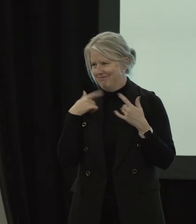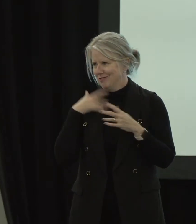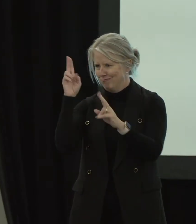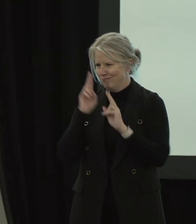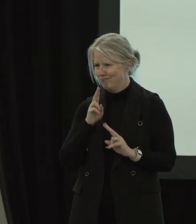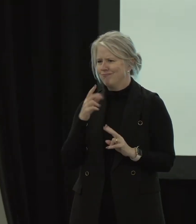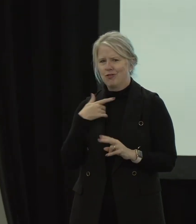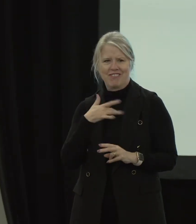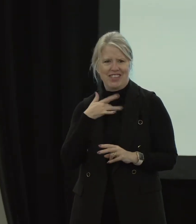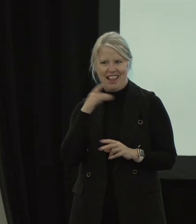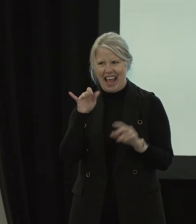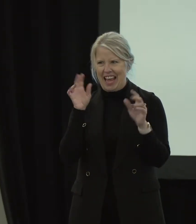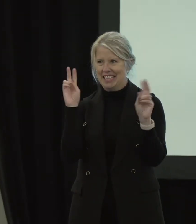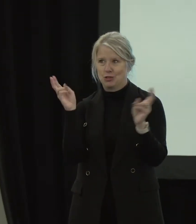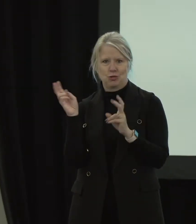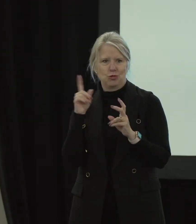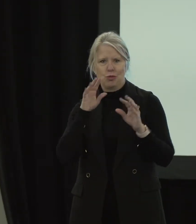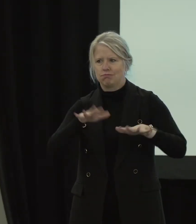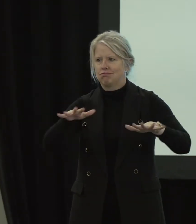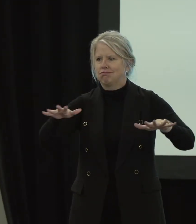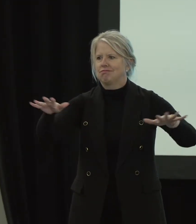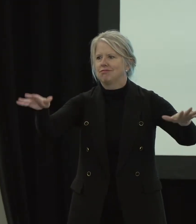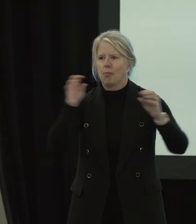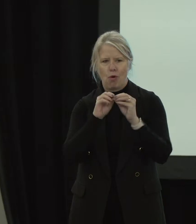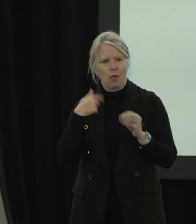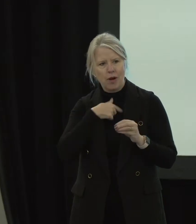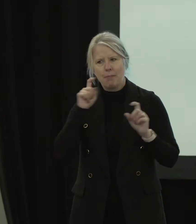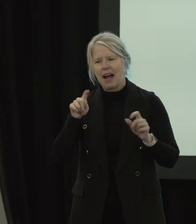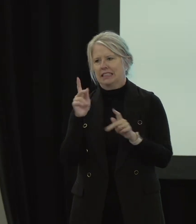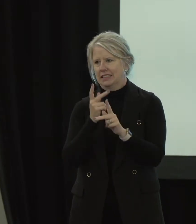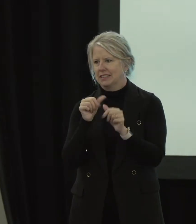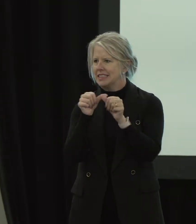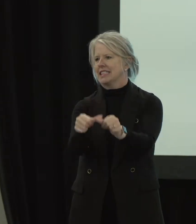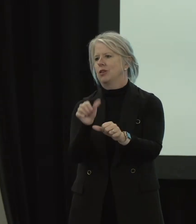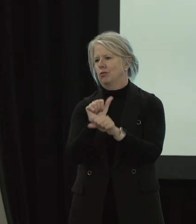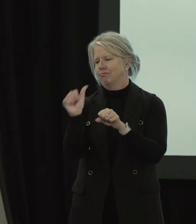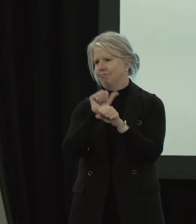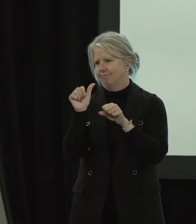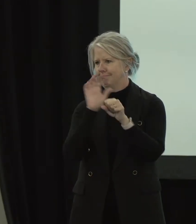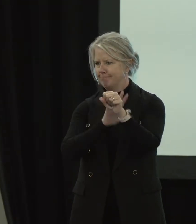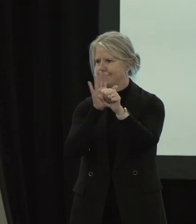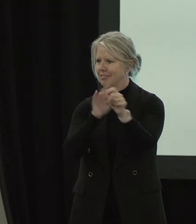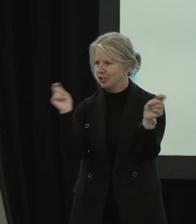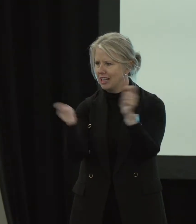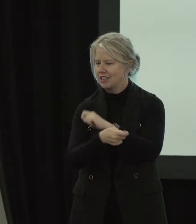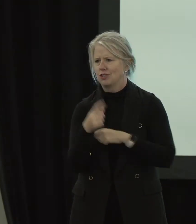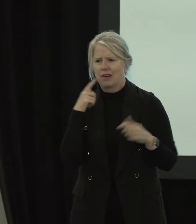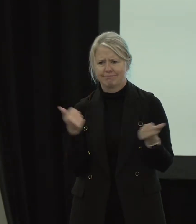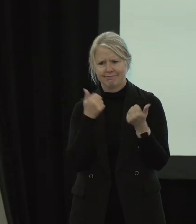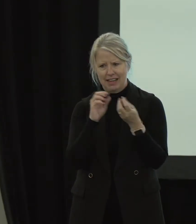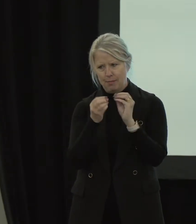know that this issue is just getting bigger and we have to keep pushing to make changes. The numbers speak for